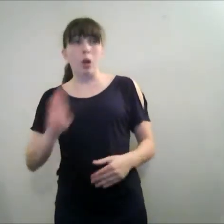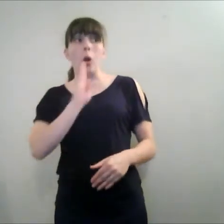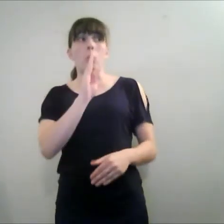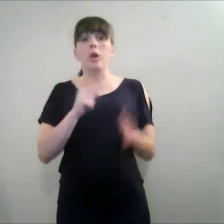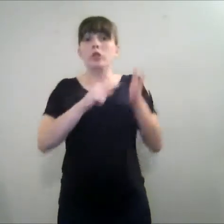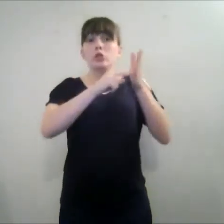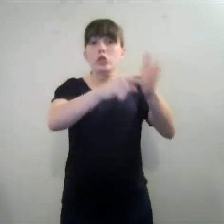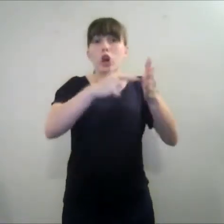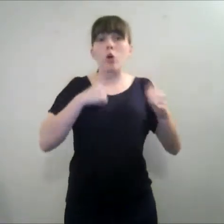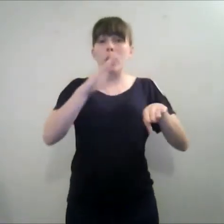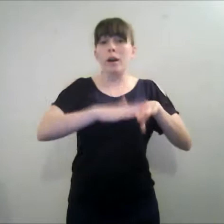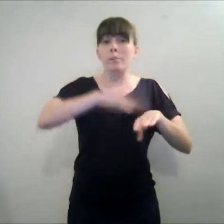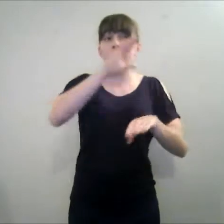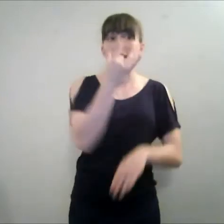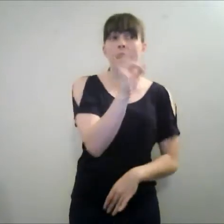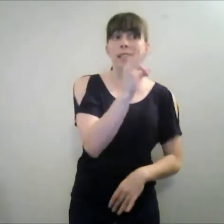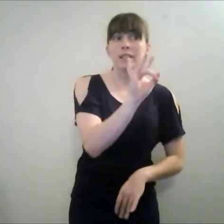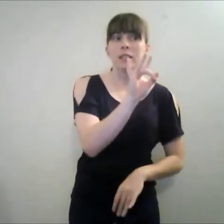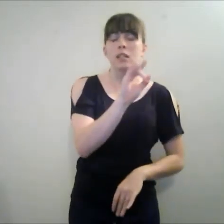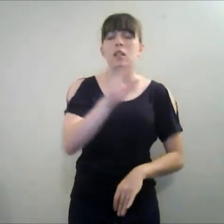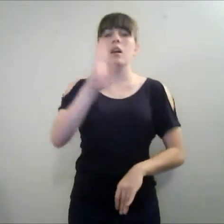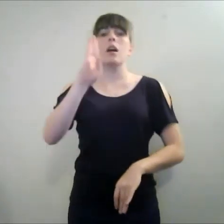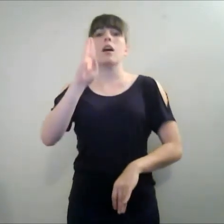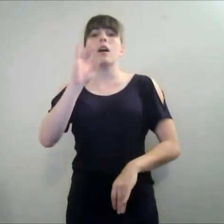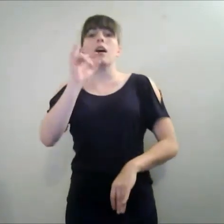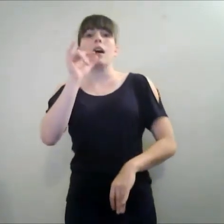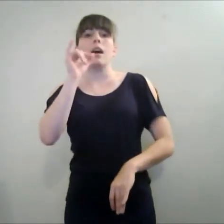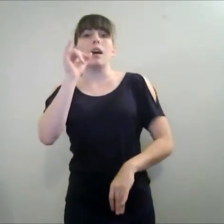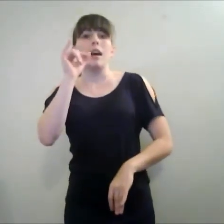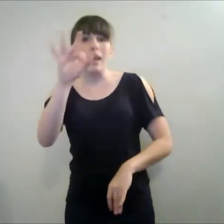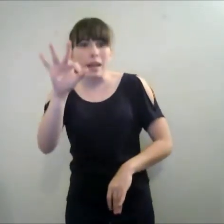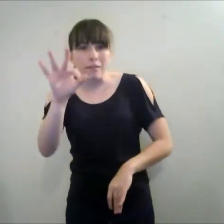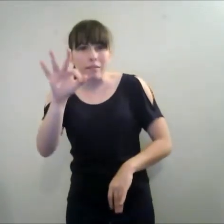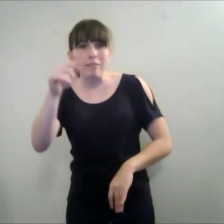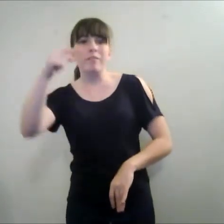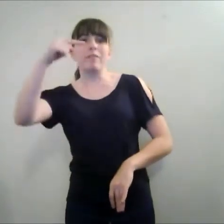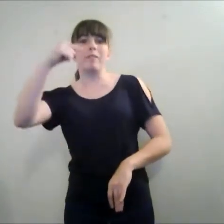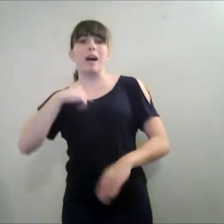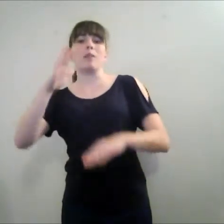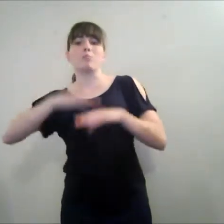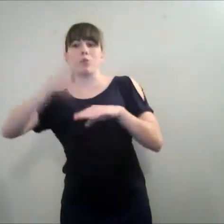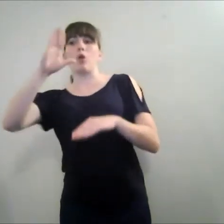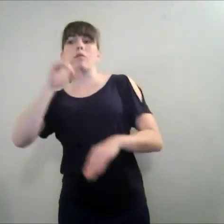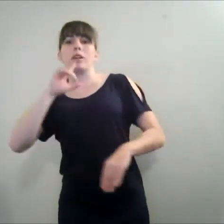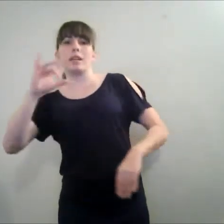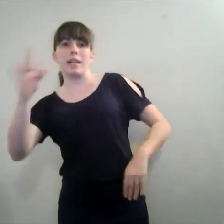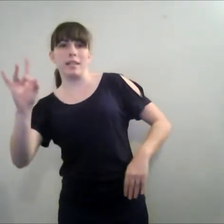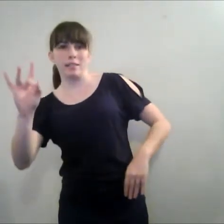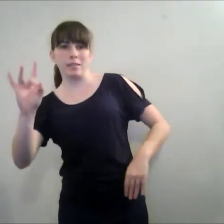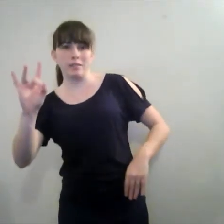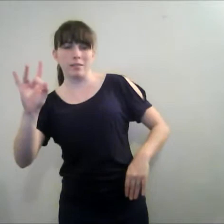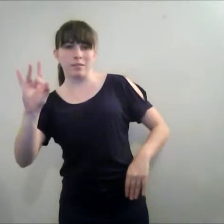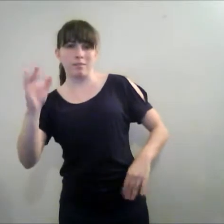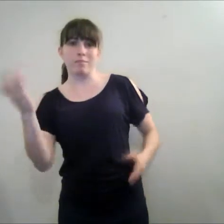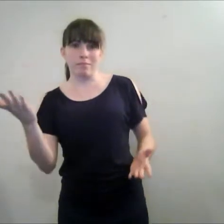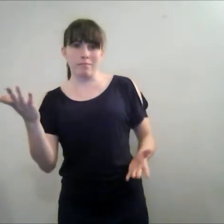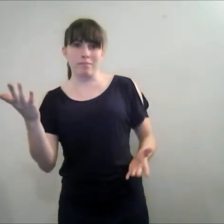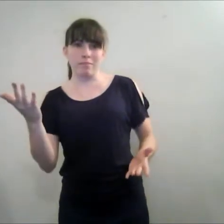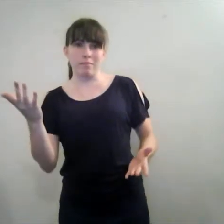bouncer at the pub, and you need to know that I'm over 18. Instead of showing you my driving license, which shows you that I know how to drive, what my name is,